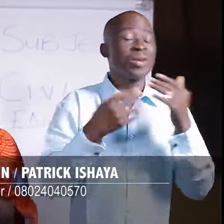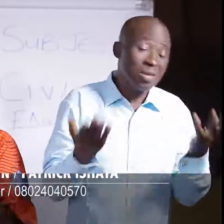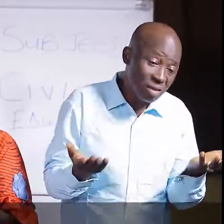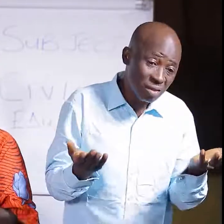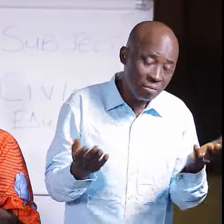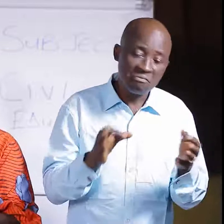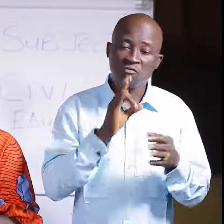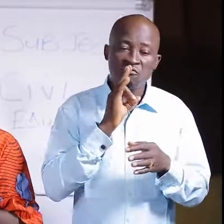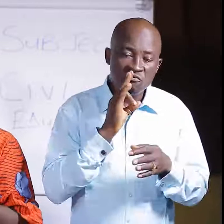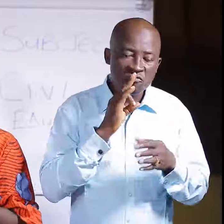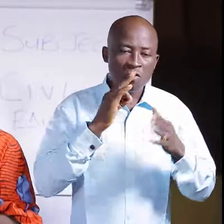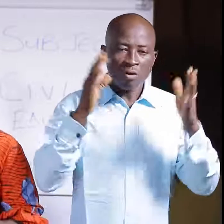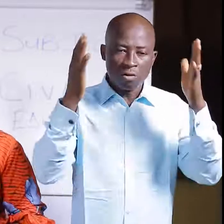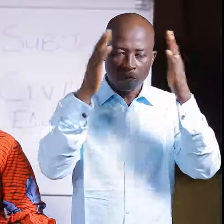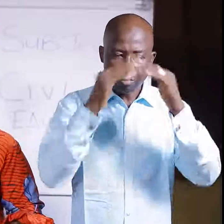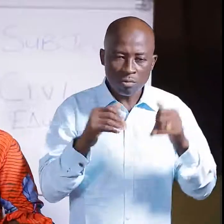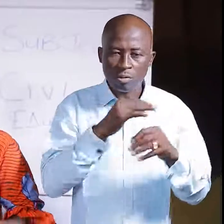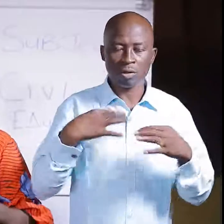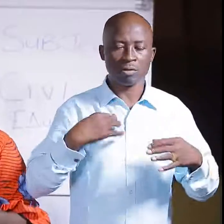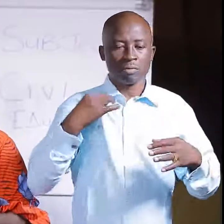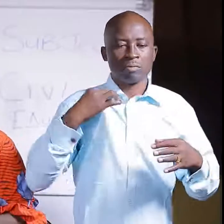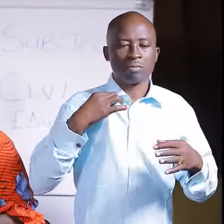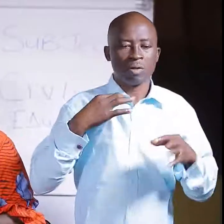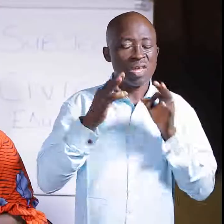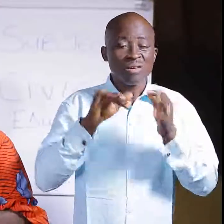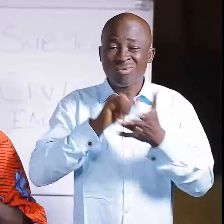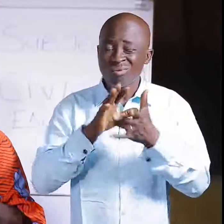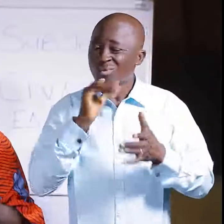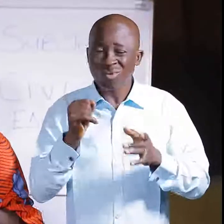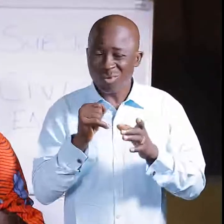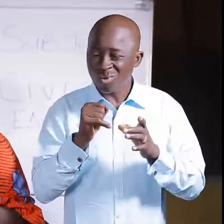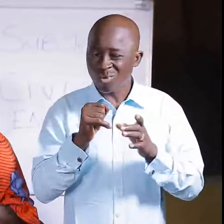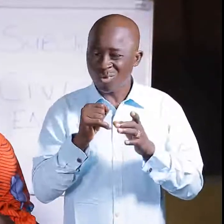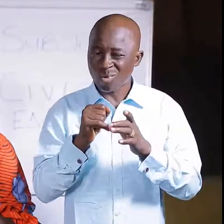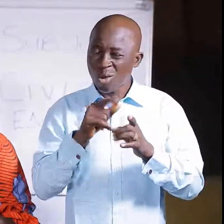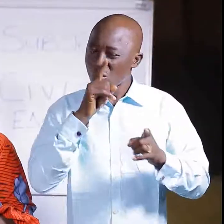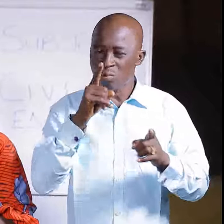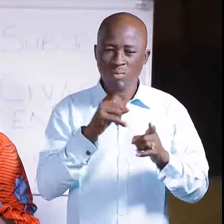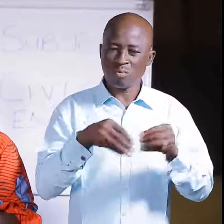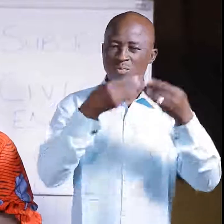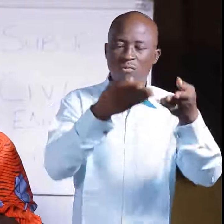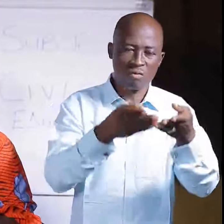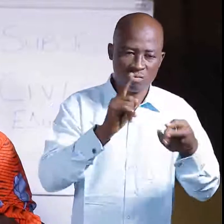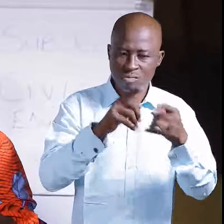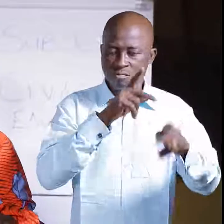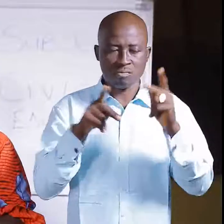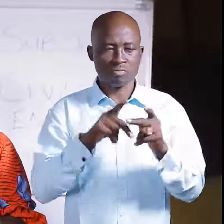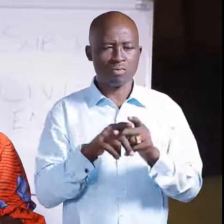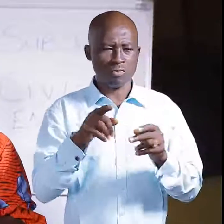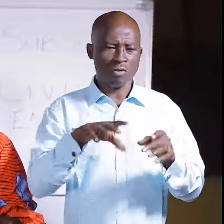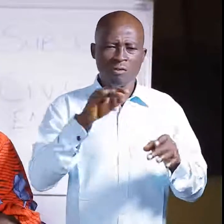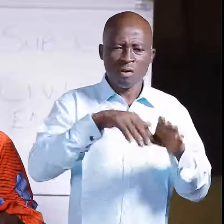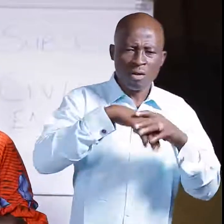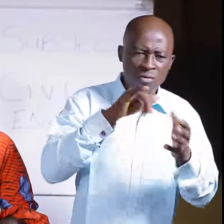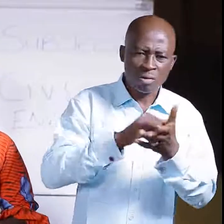life? Food, shelter, clothing. If that is not adequately provided to the people, you find